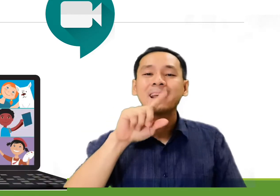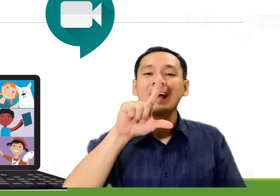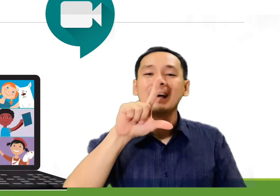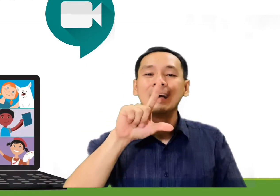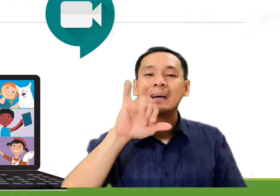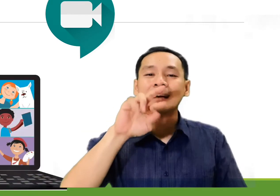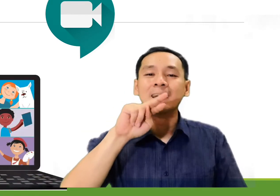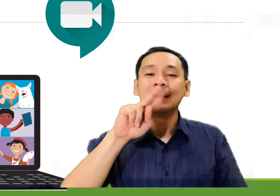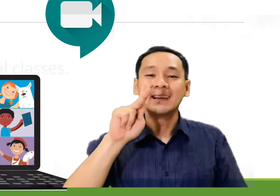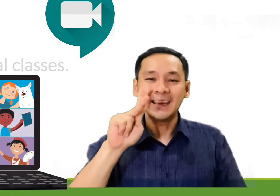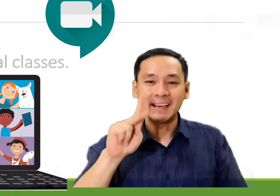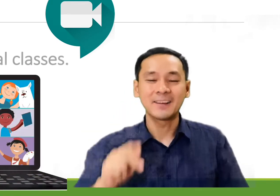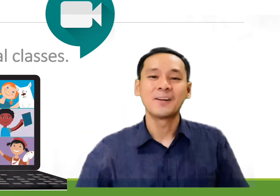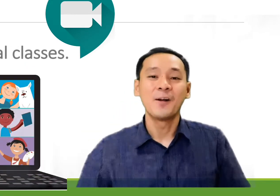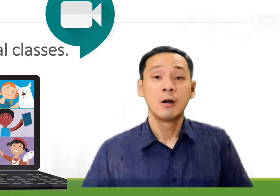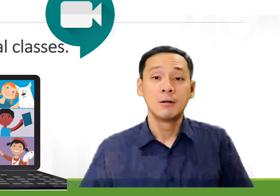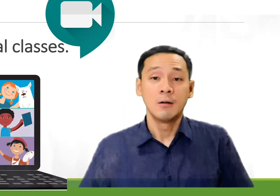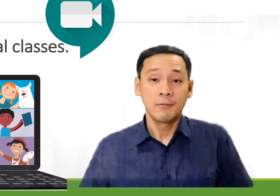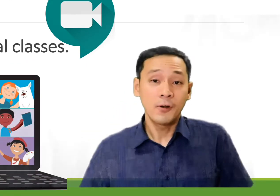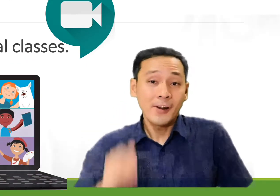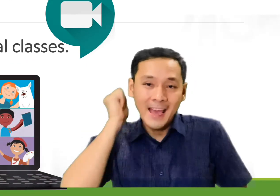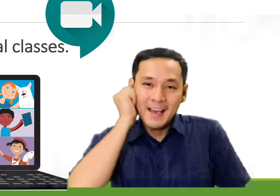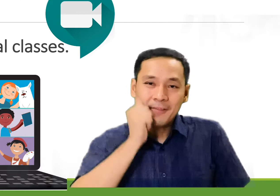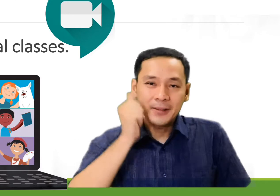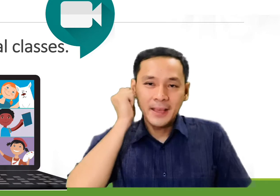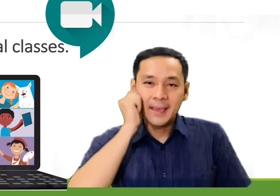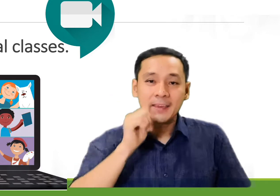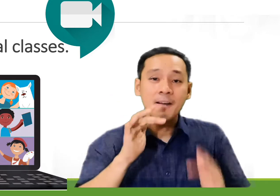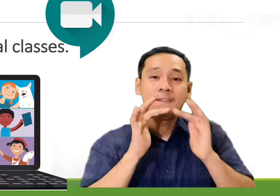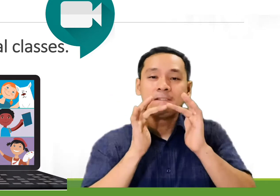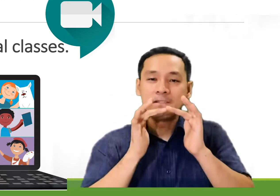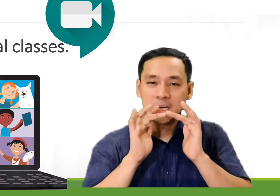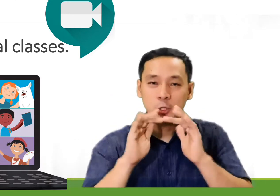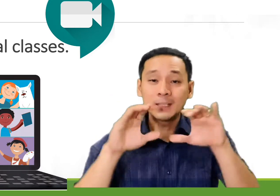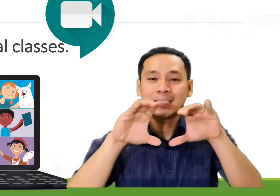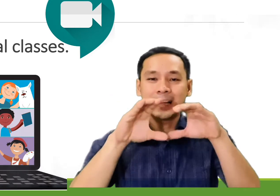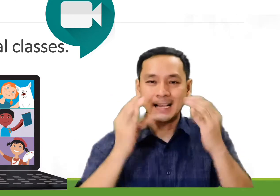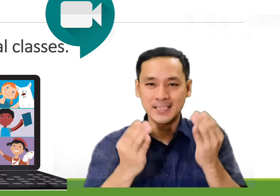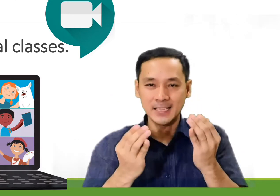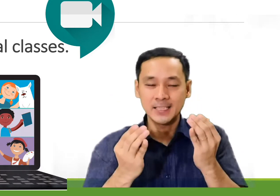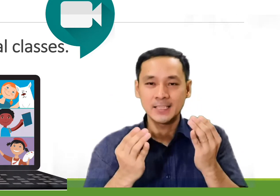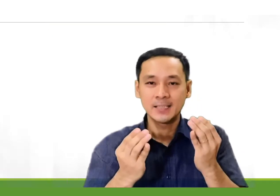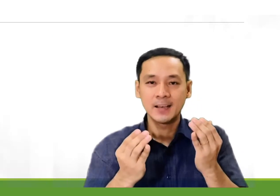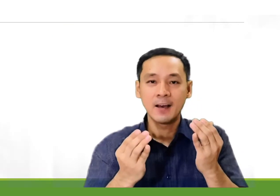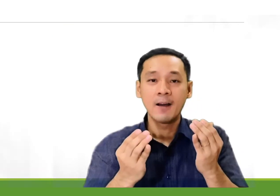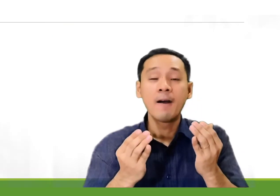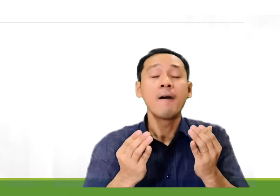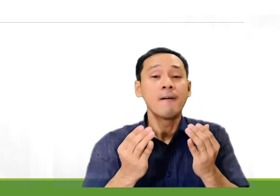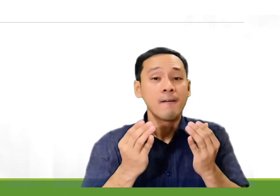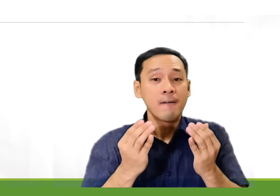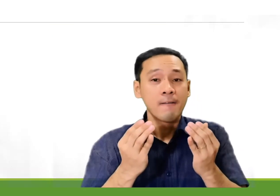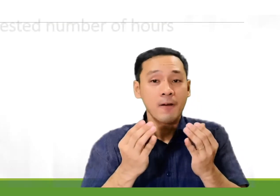Meet link for everyday virtual classes,